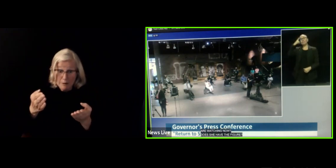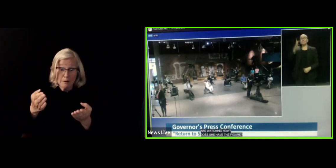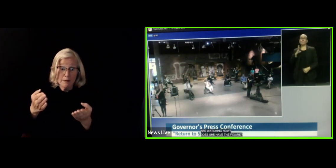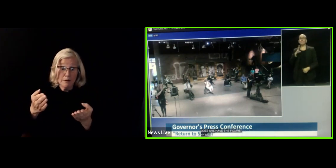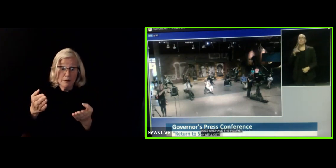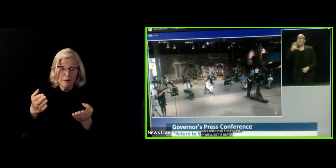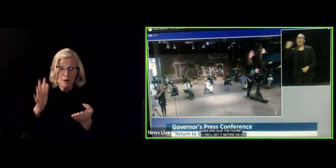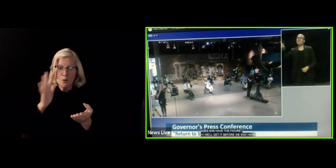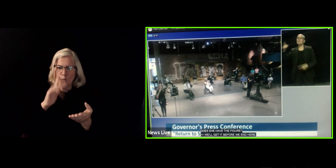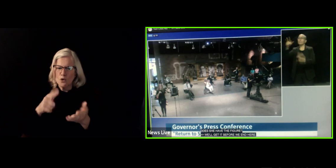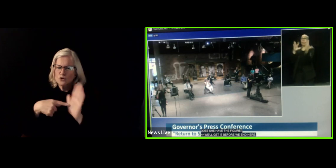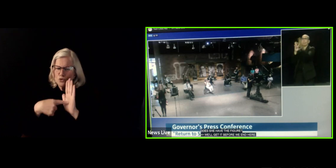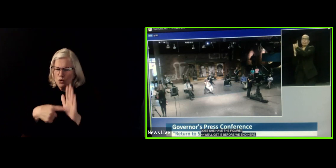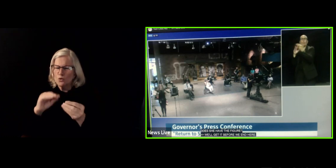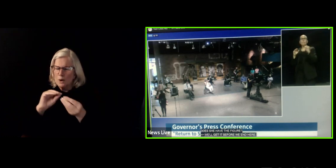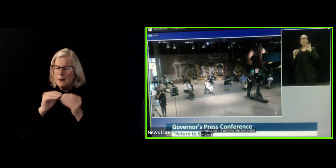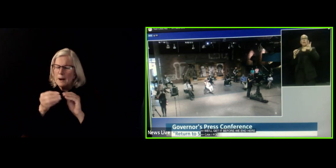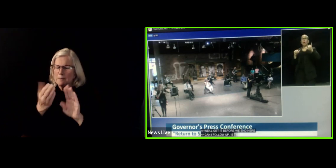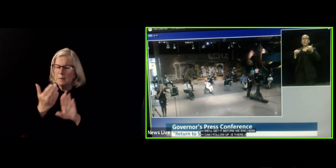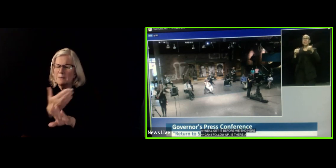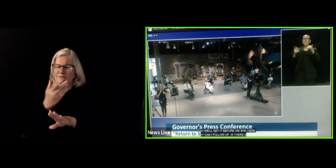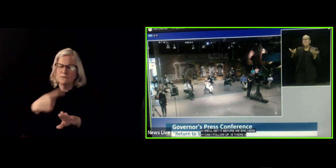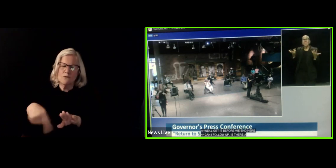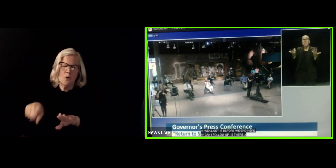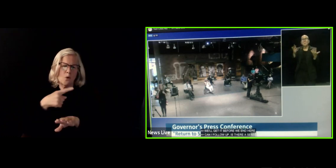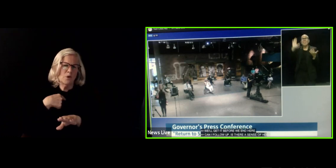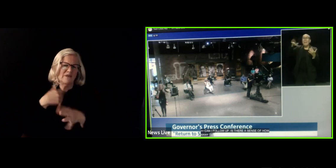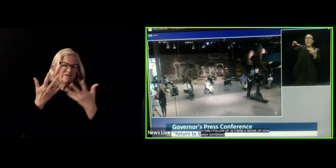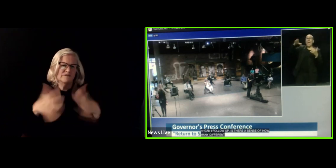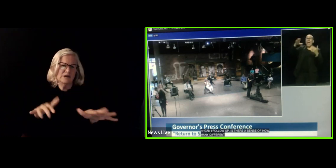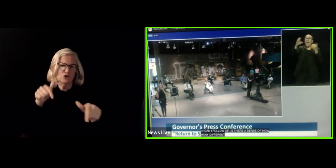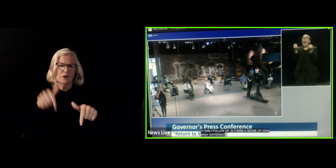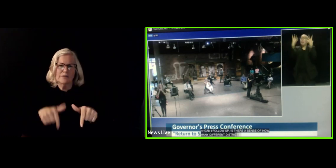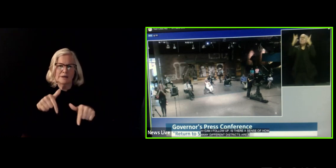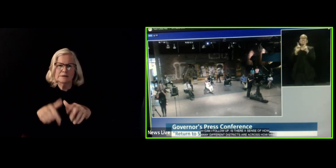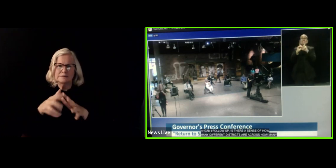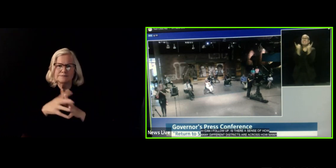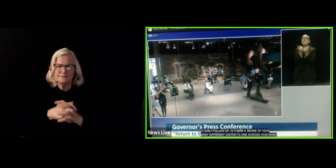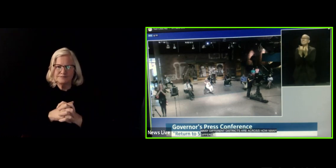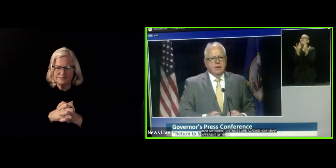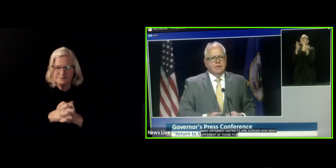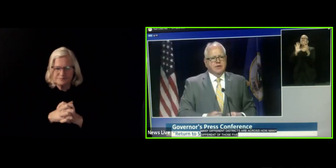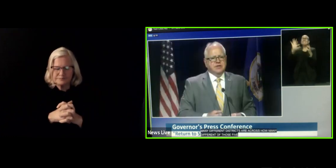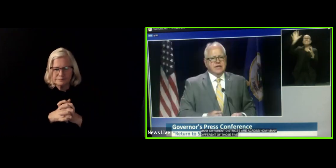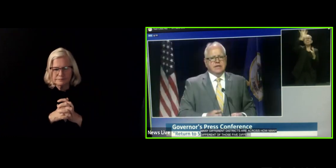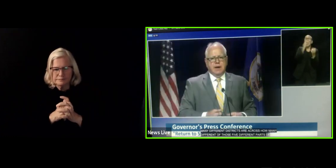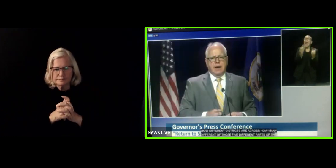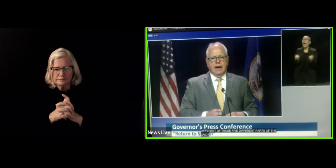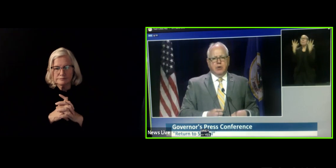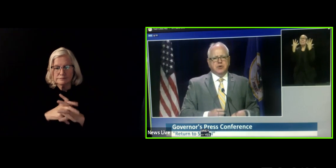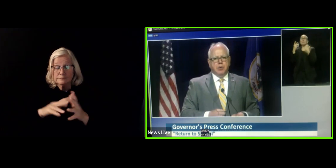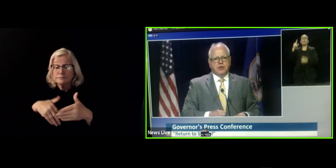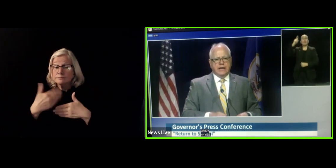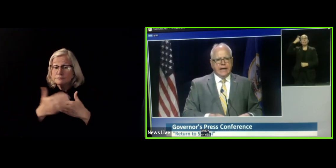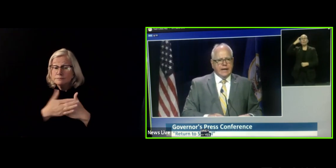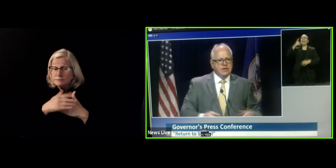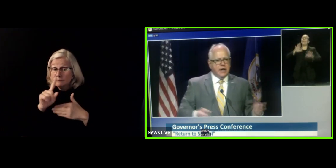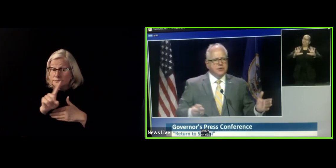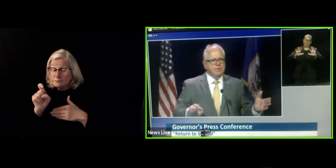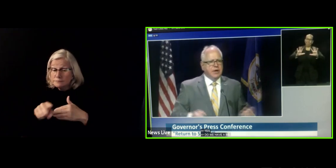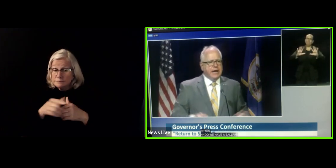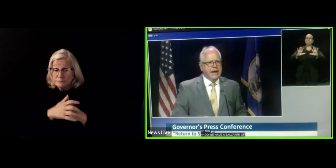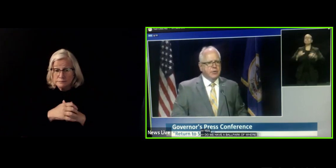many different districts are across how many different of those 5 different parts of the country? Yes. Do we have a ballpark of where? There's a sense, but what you're both getting at is, and